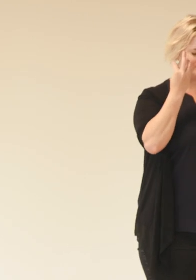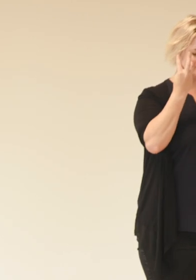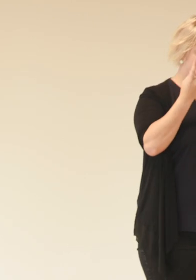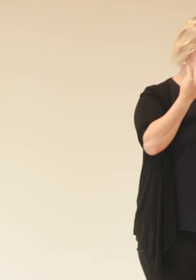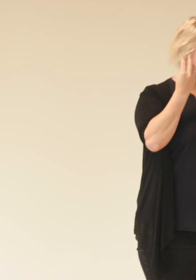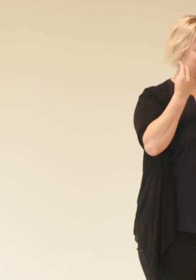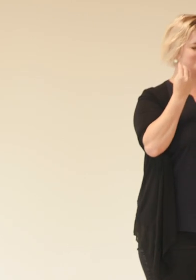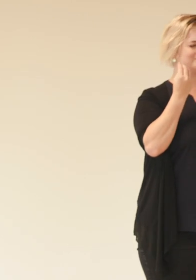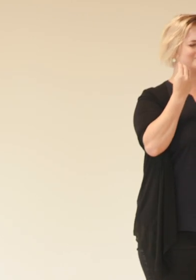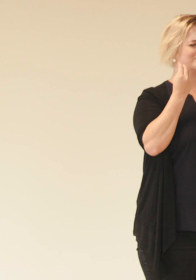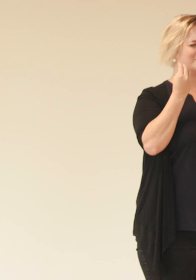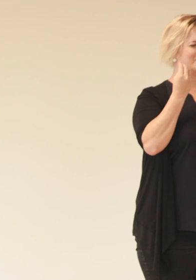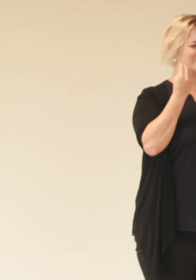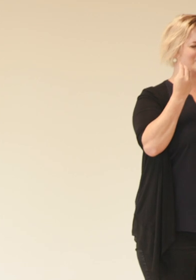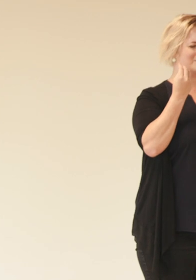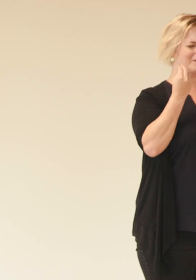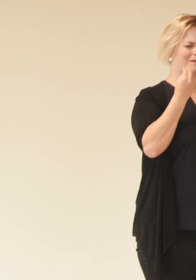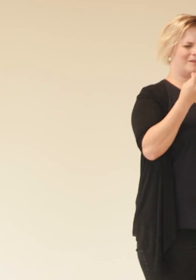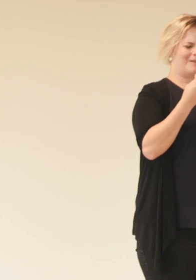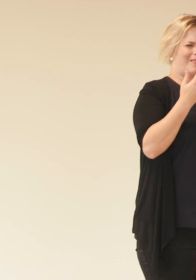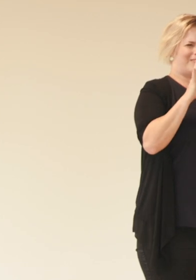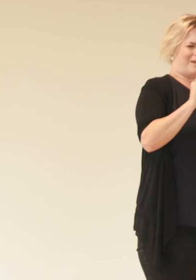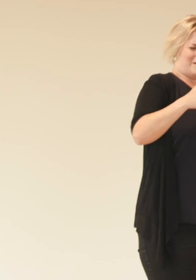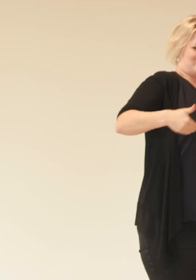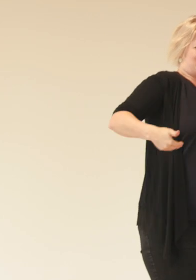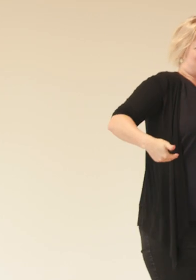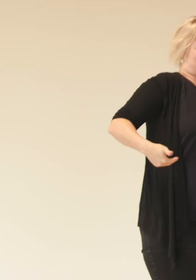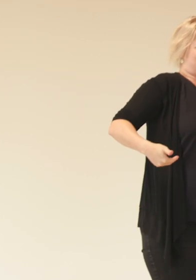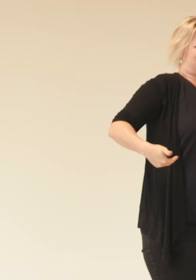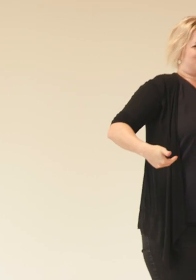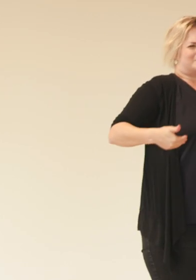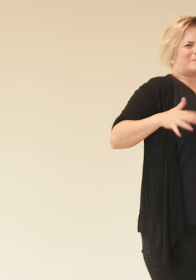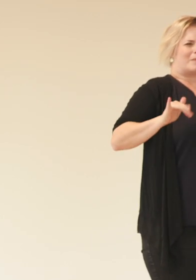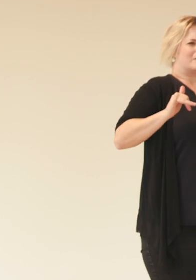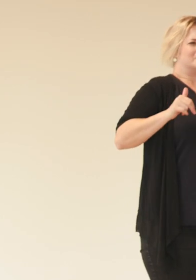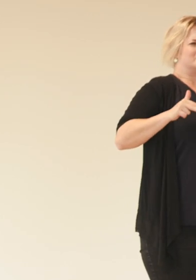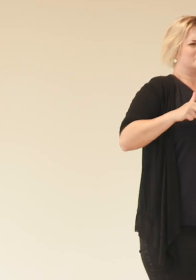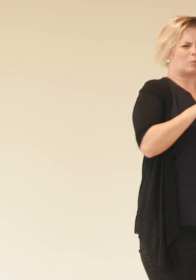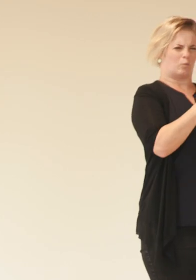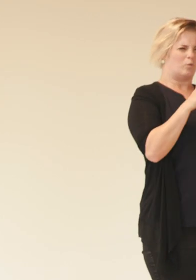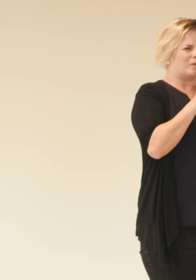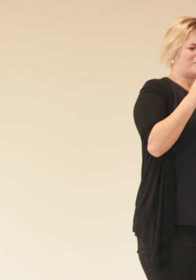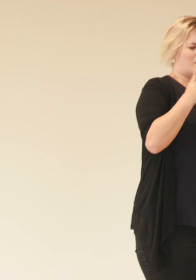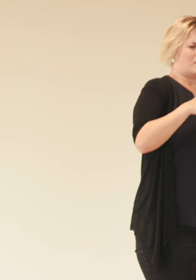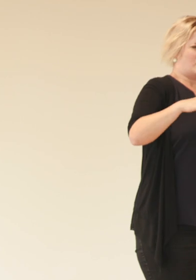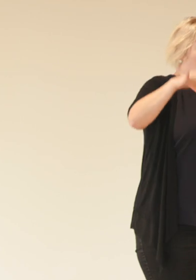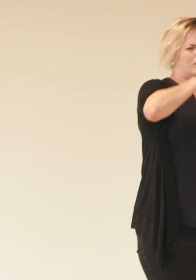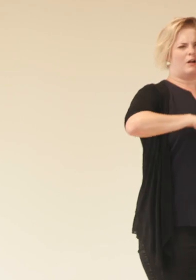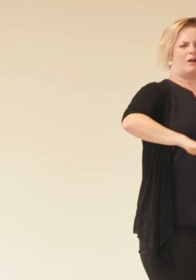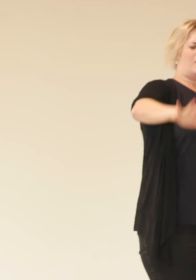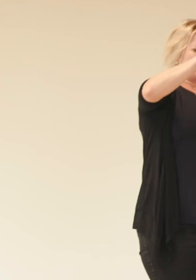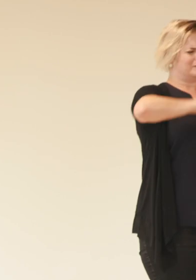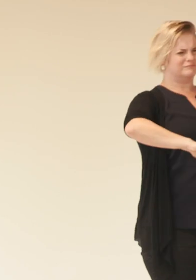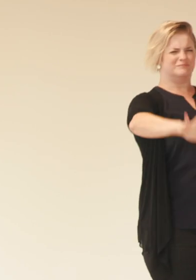and you know, it keeps getting louder and louder and louder, and it's crazy and crazy and crazy, and then there's this silence and